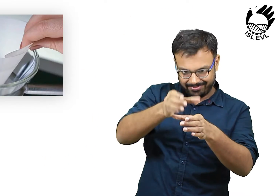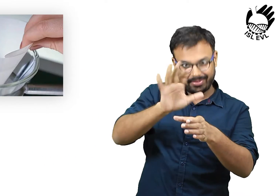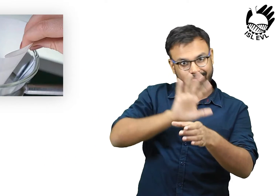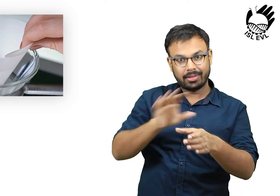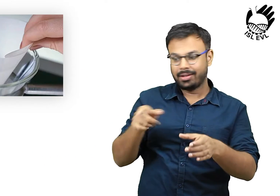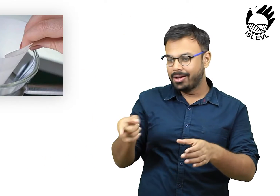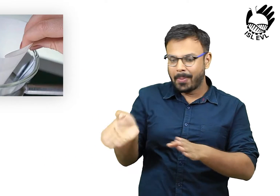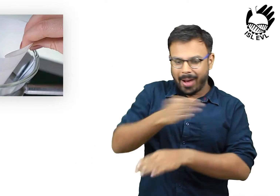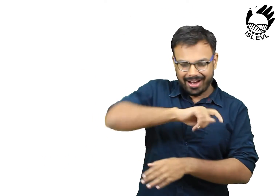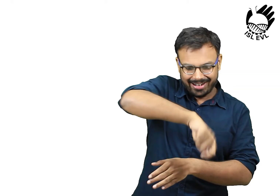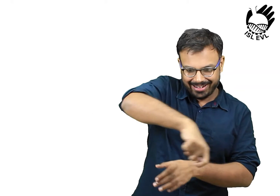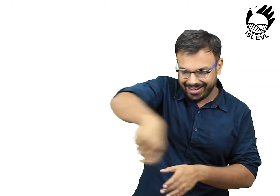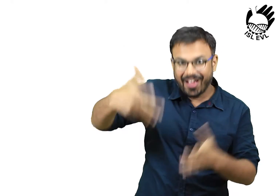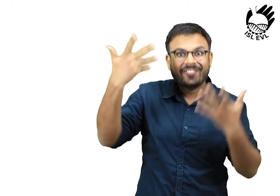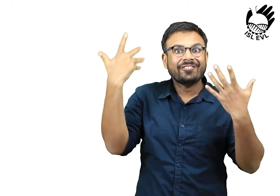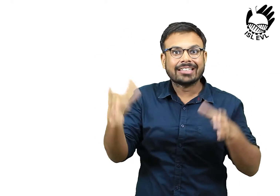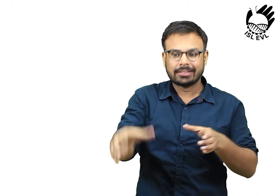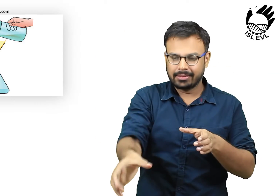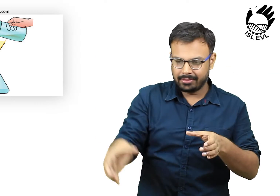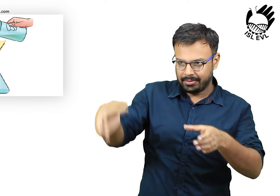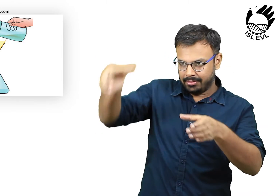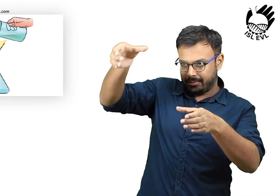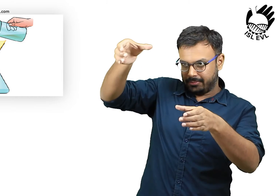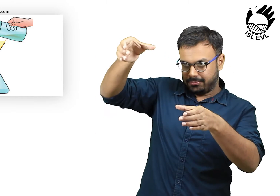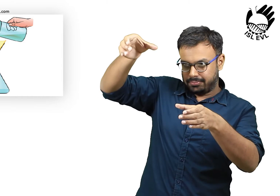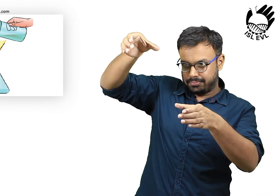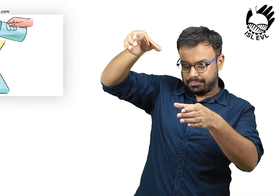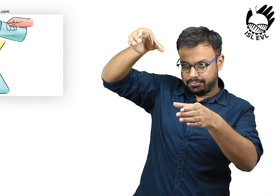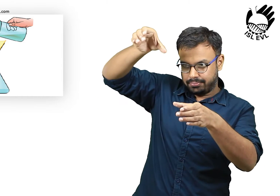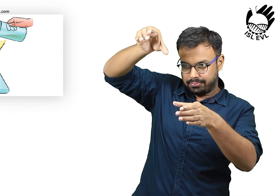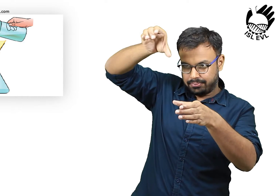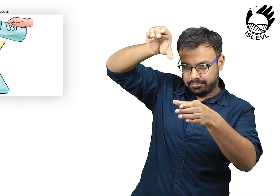This process removes the undissolved material.